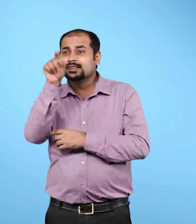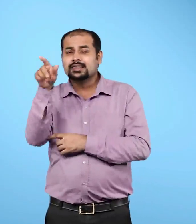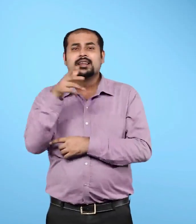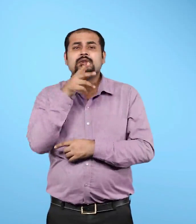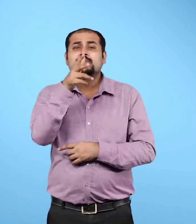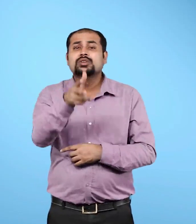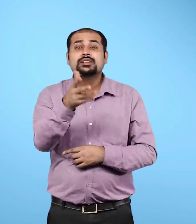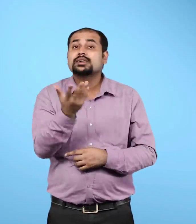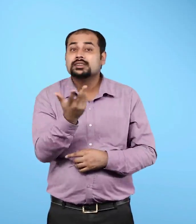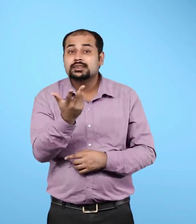is saying,